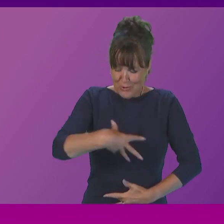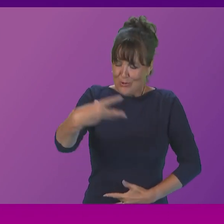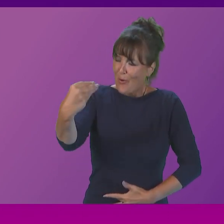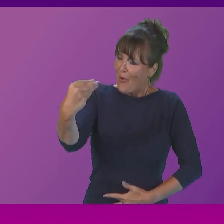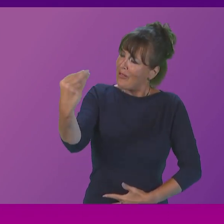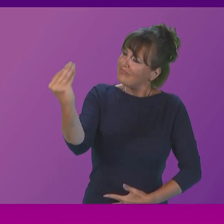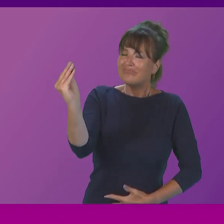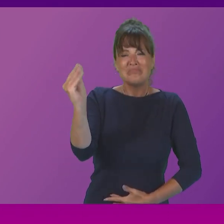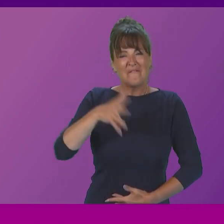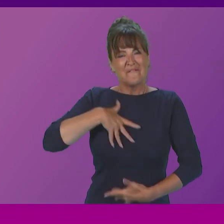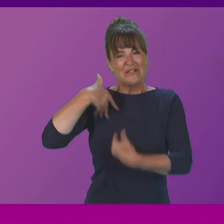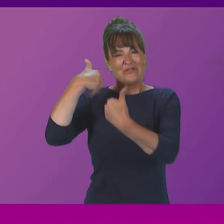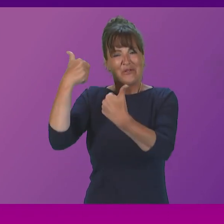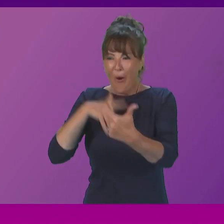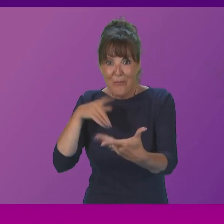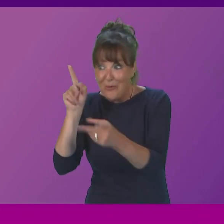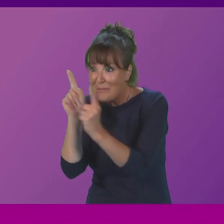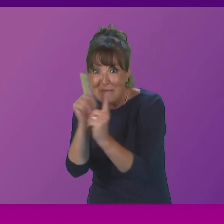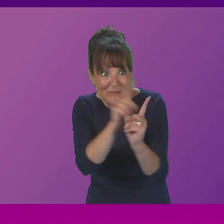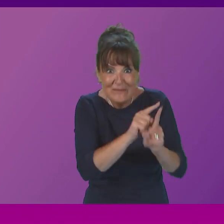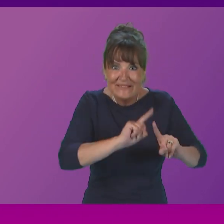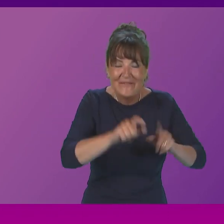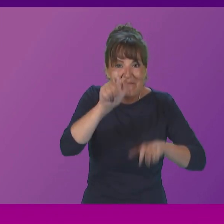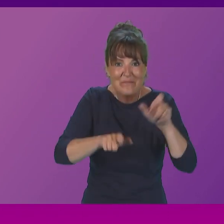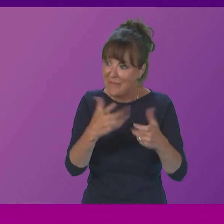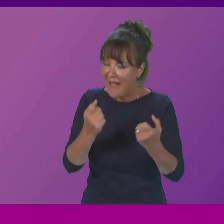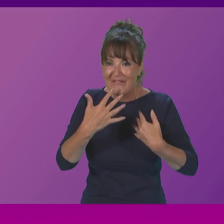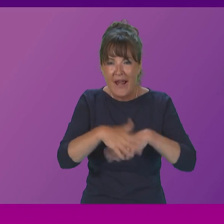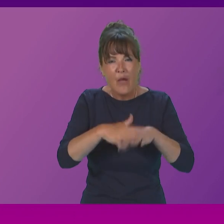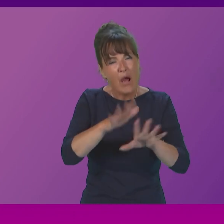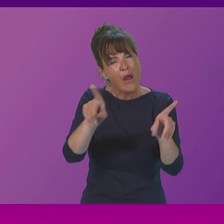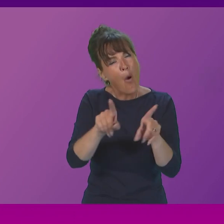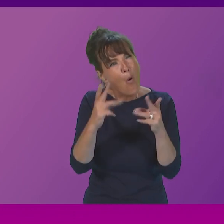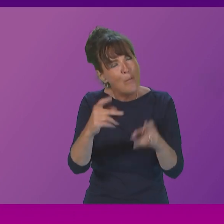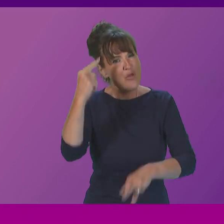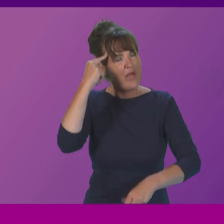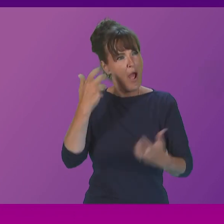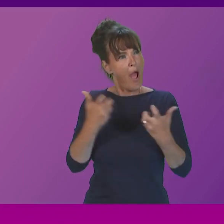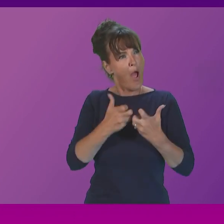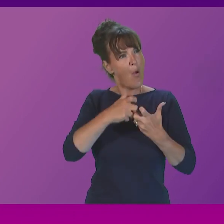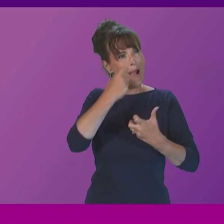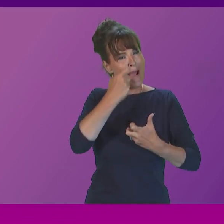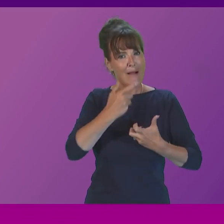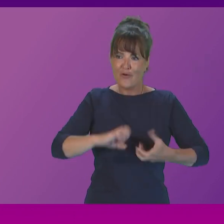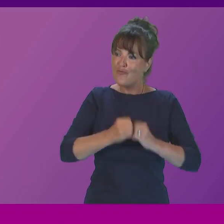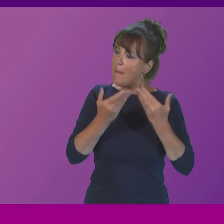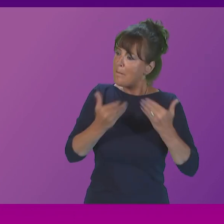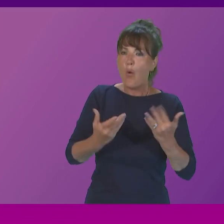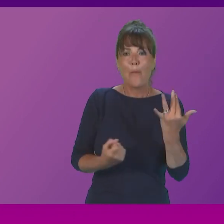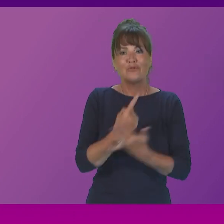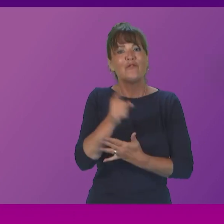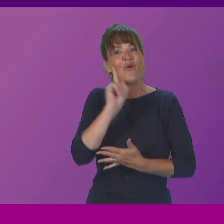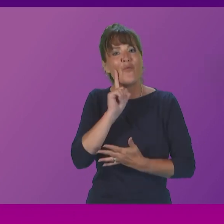you build contacts. And most importantly, I hope you think about how you extend the ladder to more women that hopefully will come behind you. Thank you very much.